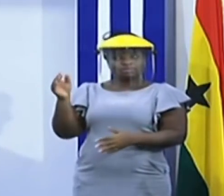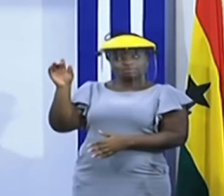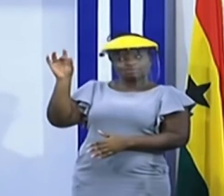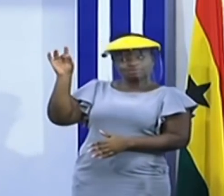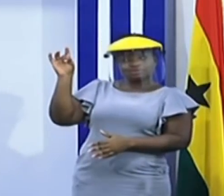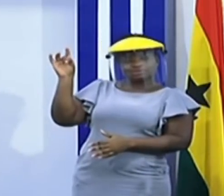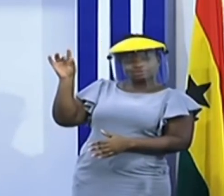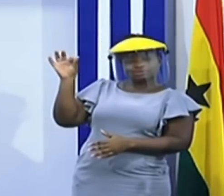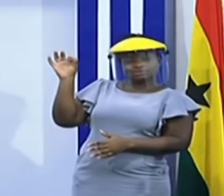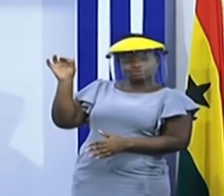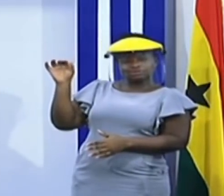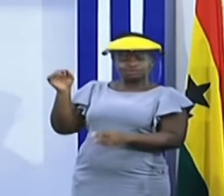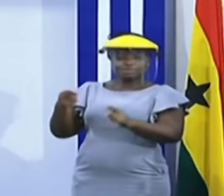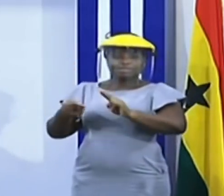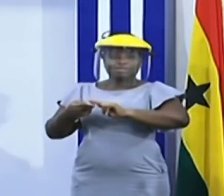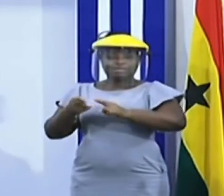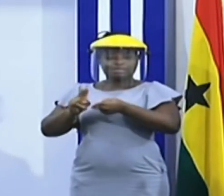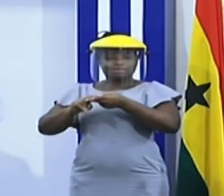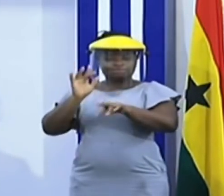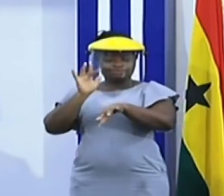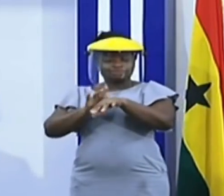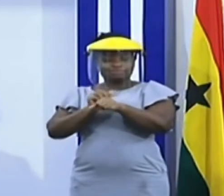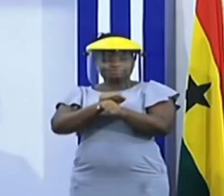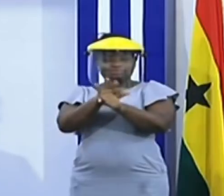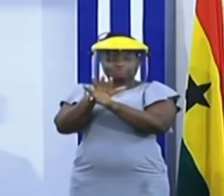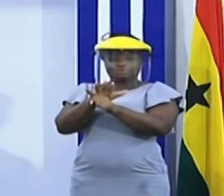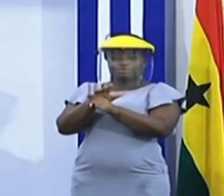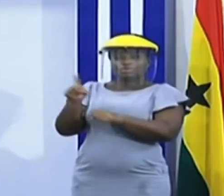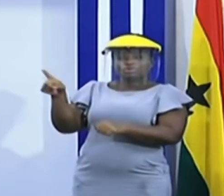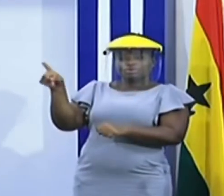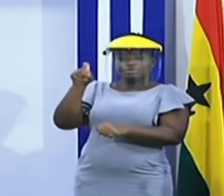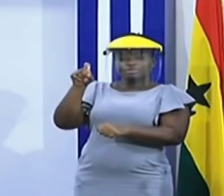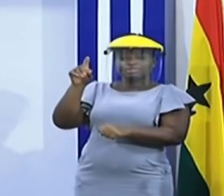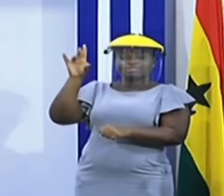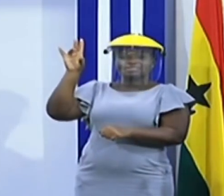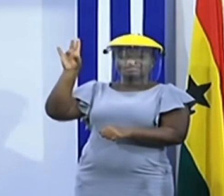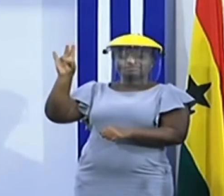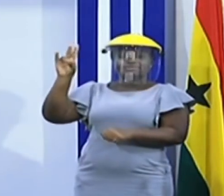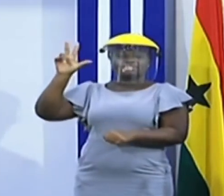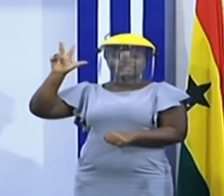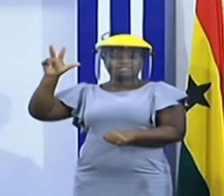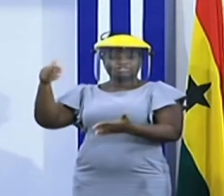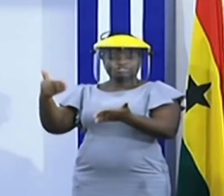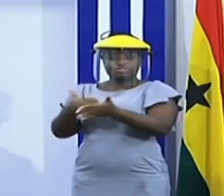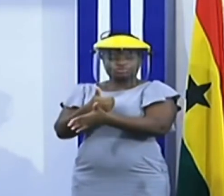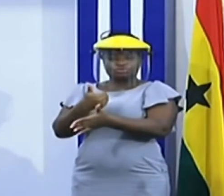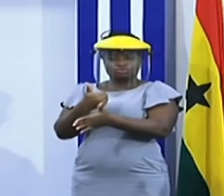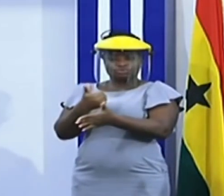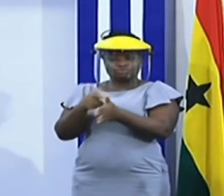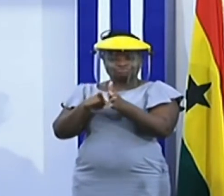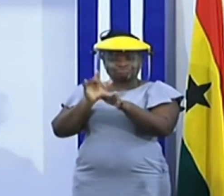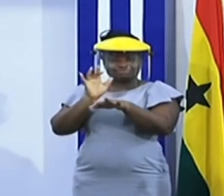19th of May, a total of 173 new cases has been recorded in Ghana.